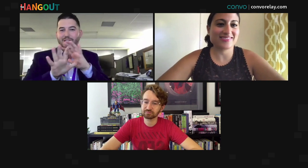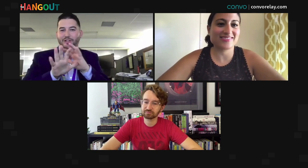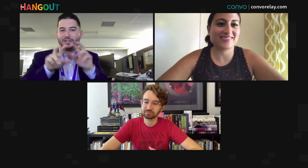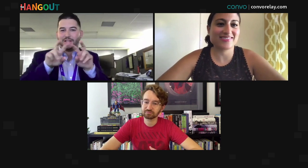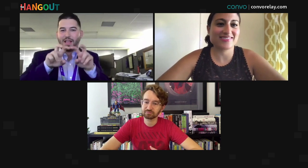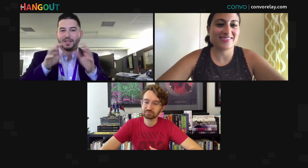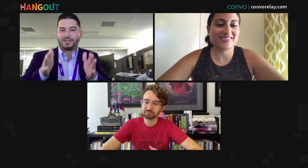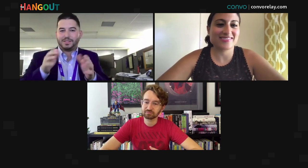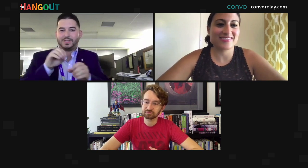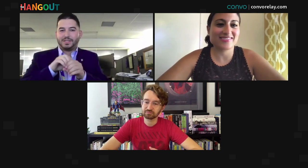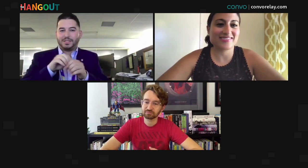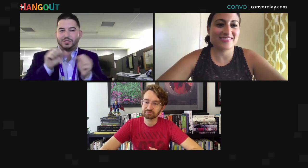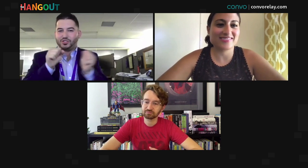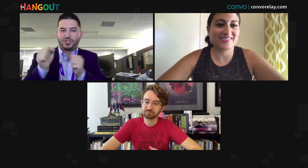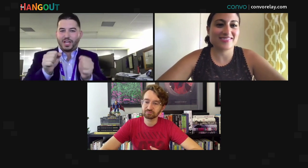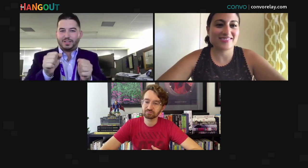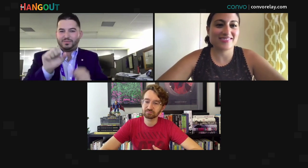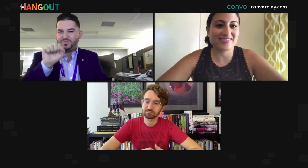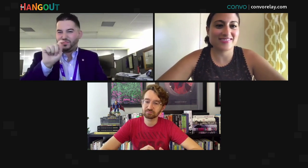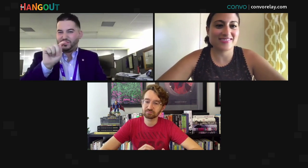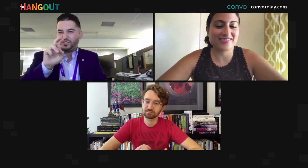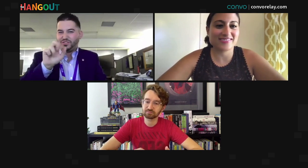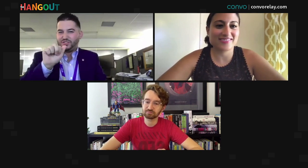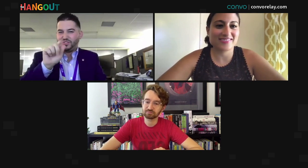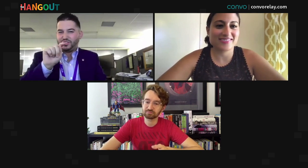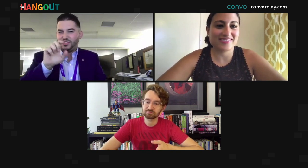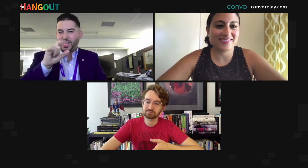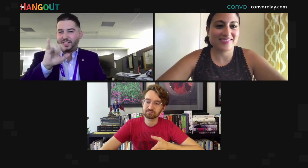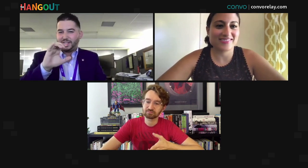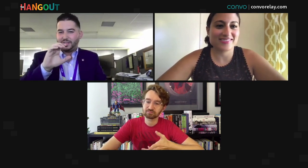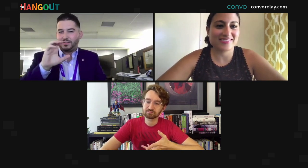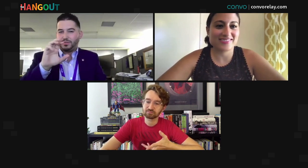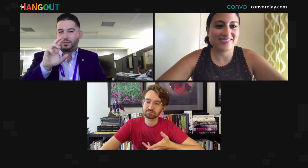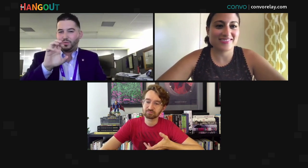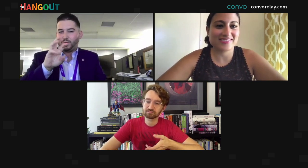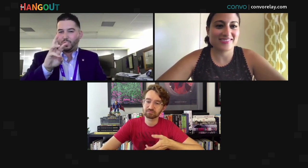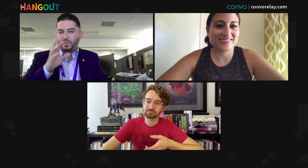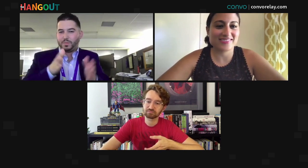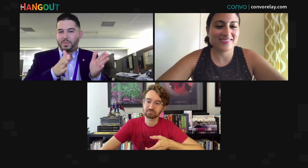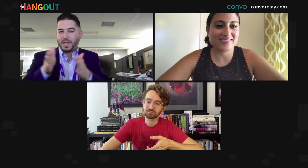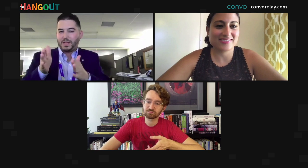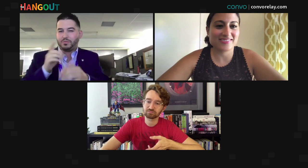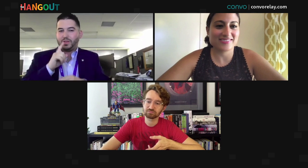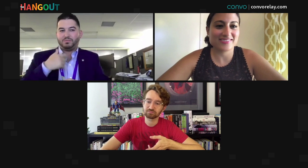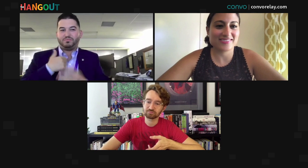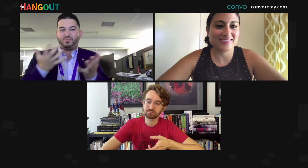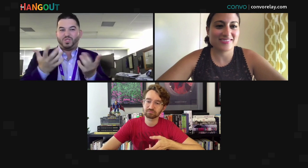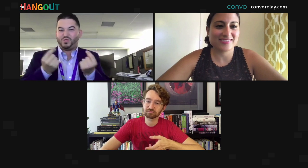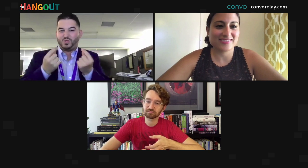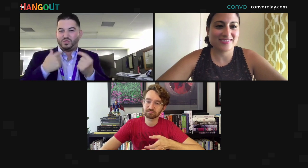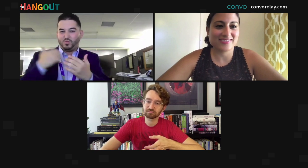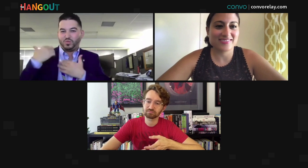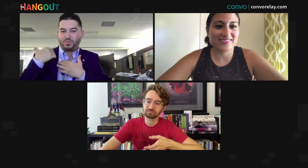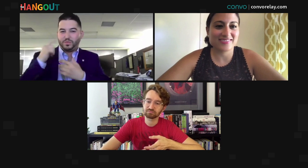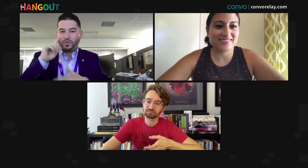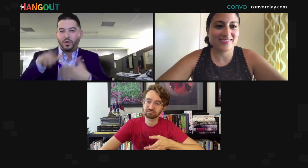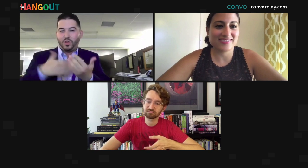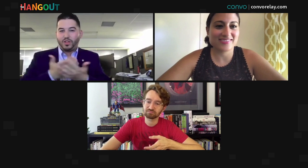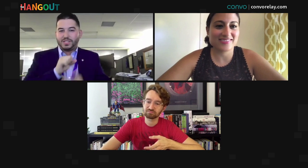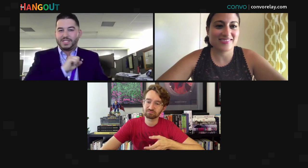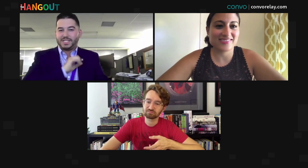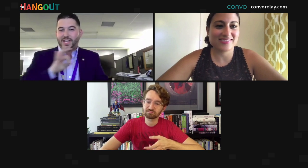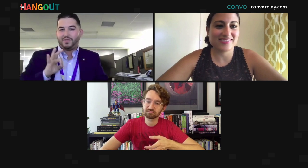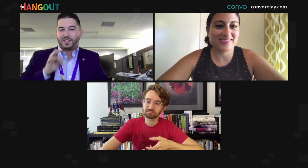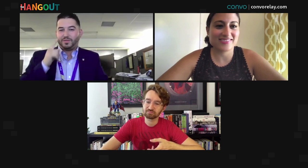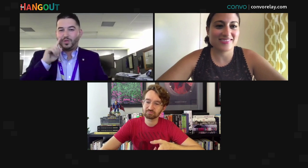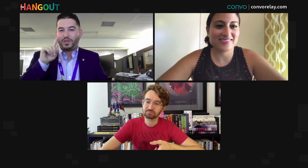for Alaskan Airlines as a senior analyst in the strategic crew planning department.